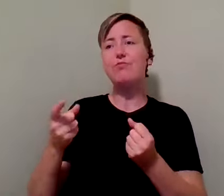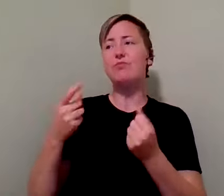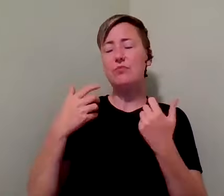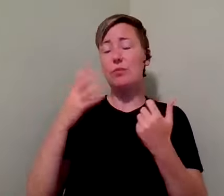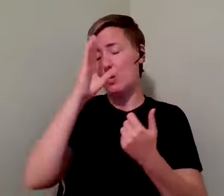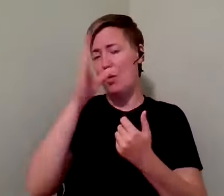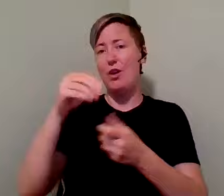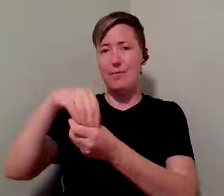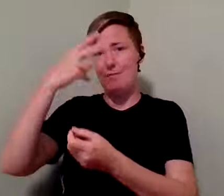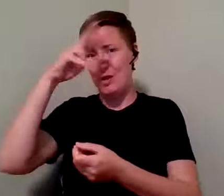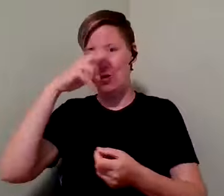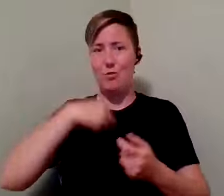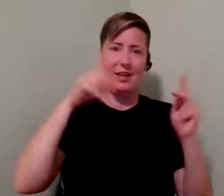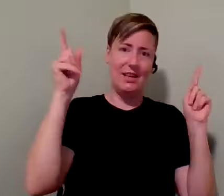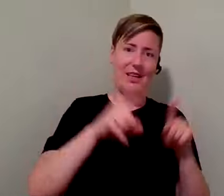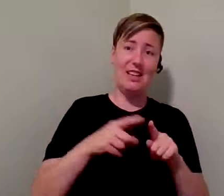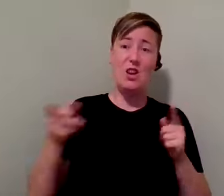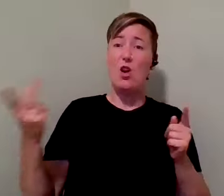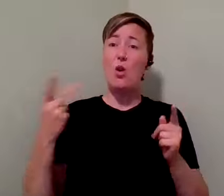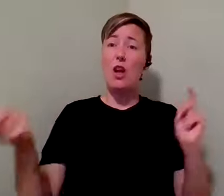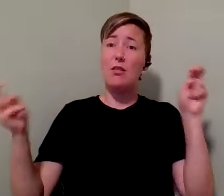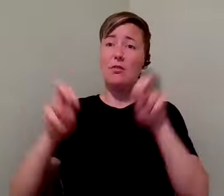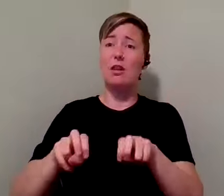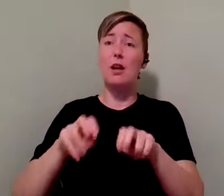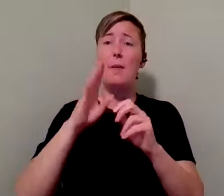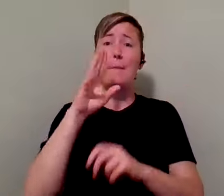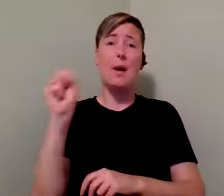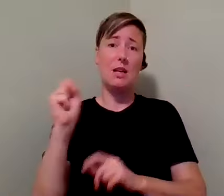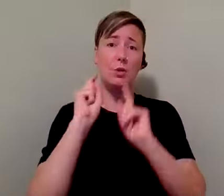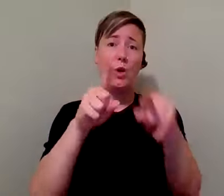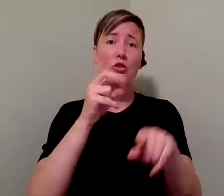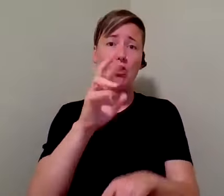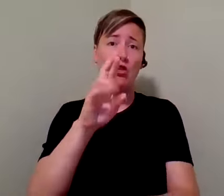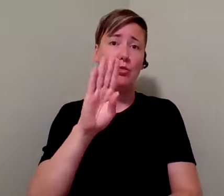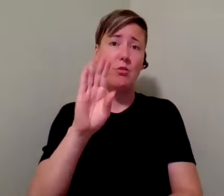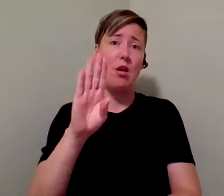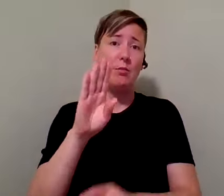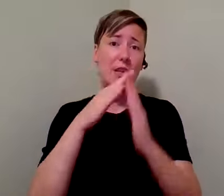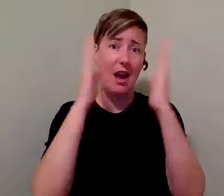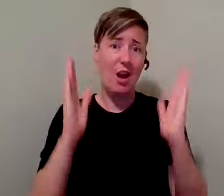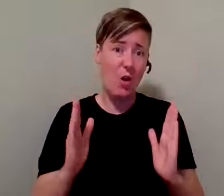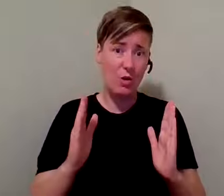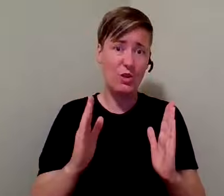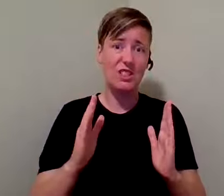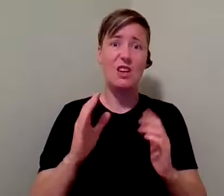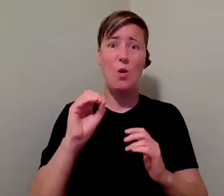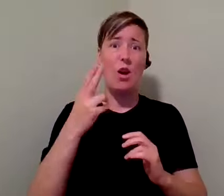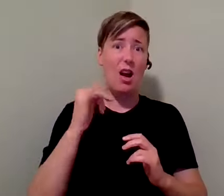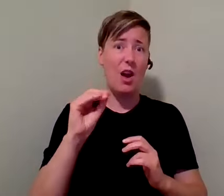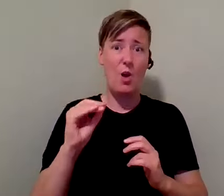on a bus trip going to Dr. Bob's house in Akron, Ohio. I was 6 years sober. She was 4 years sober. Great idea. Let's get married.